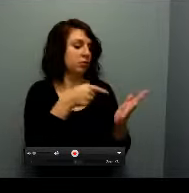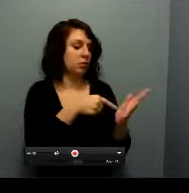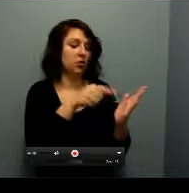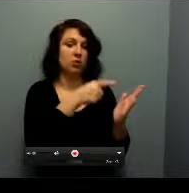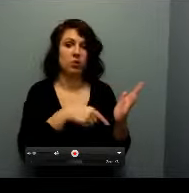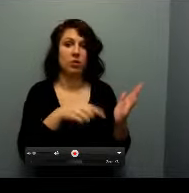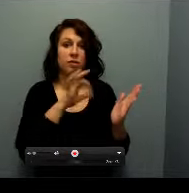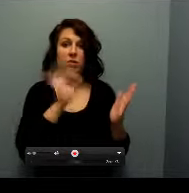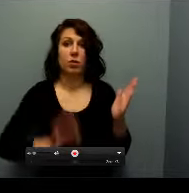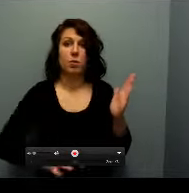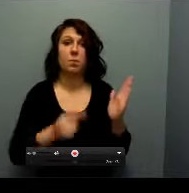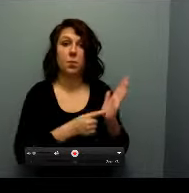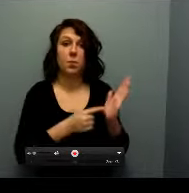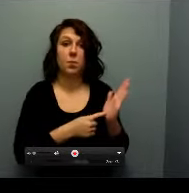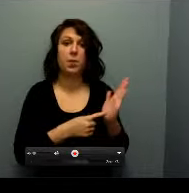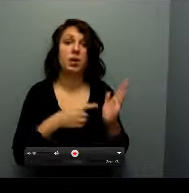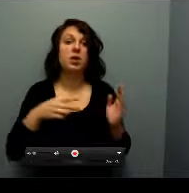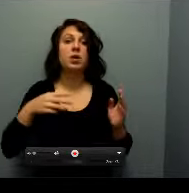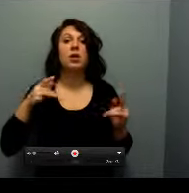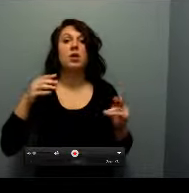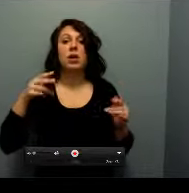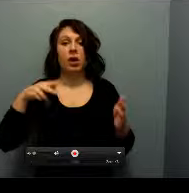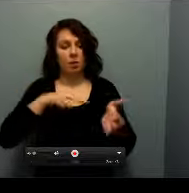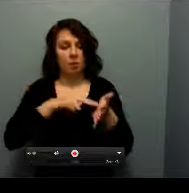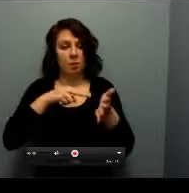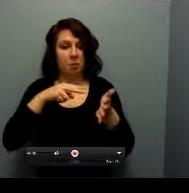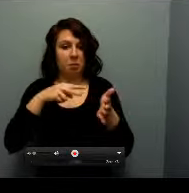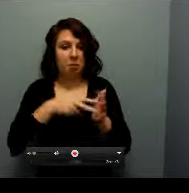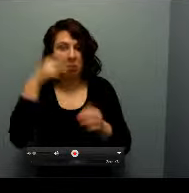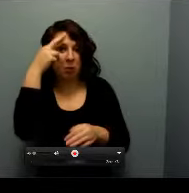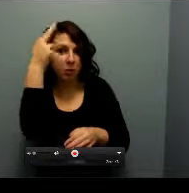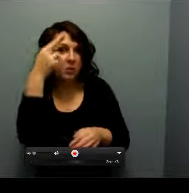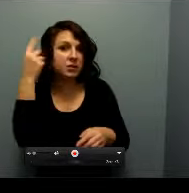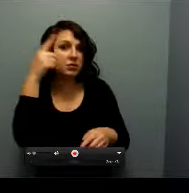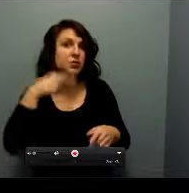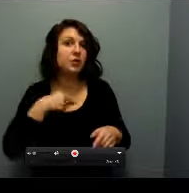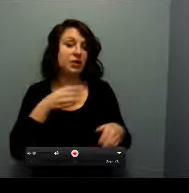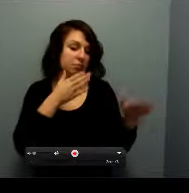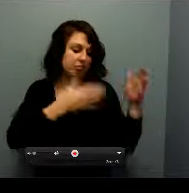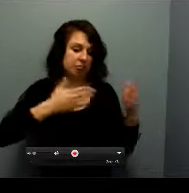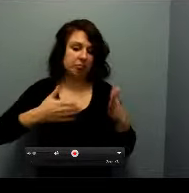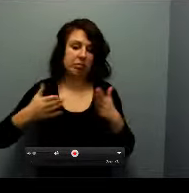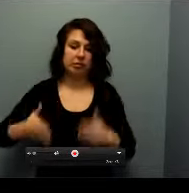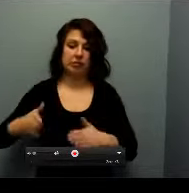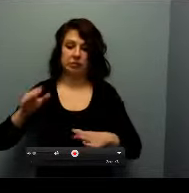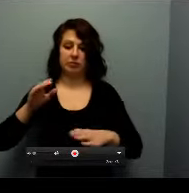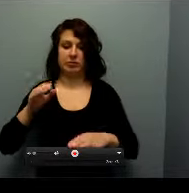Now, the purpose of the process itself, the process of evaluating an employee,